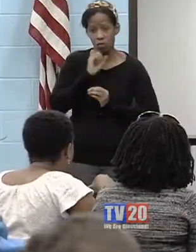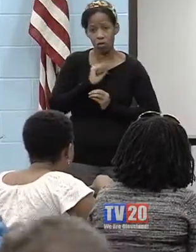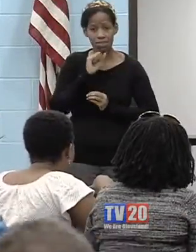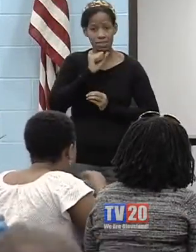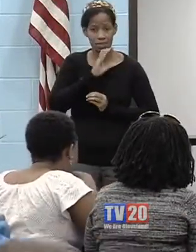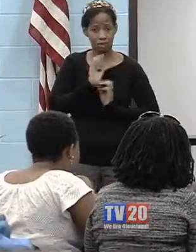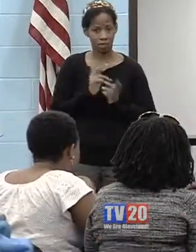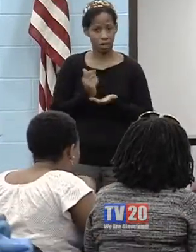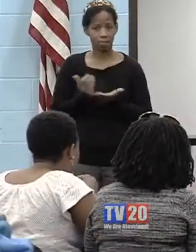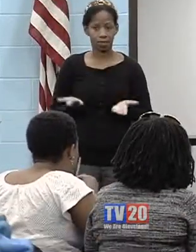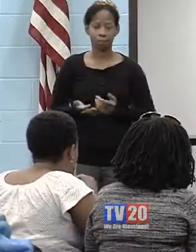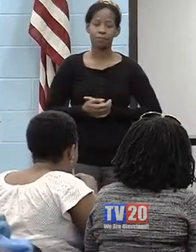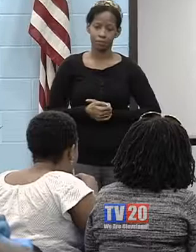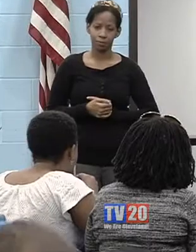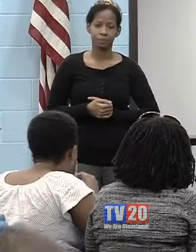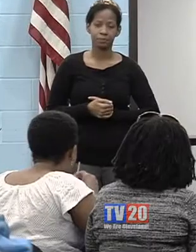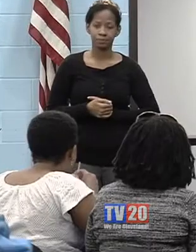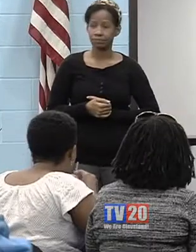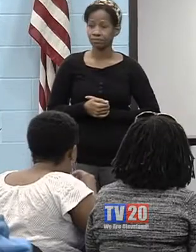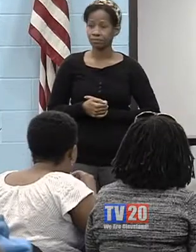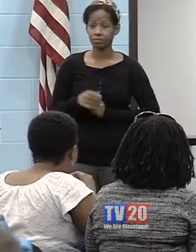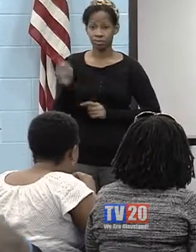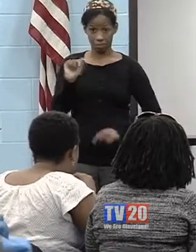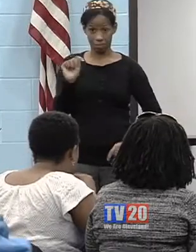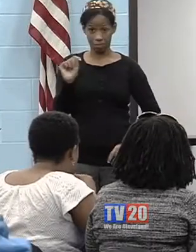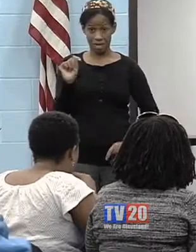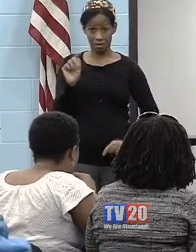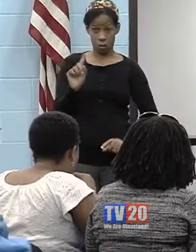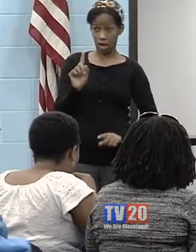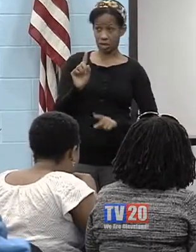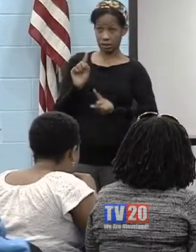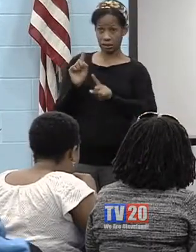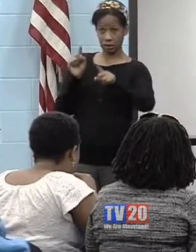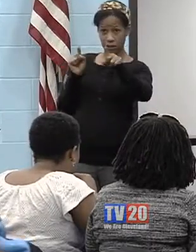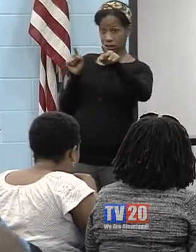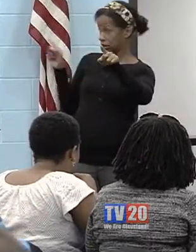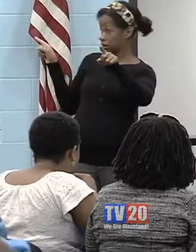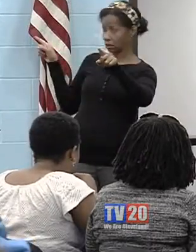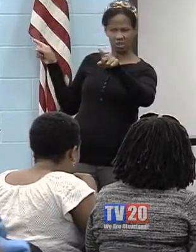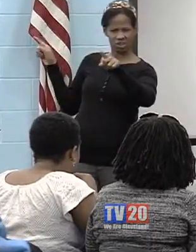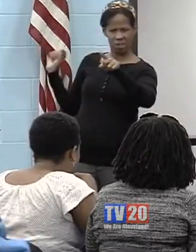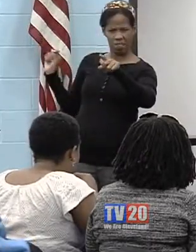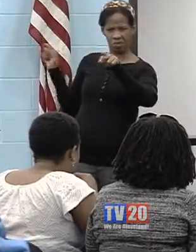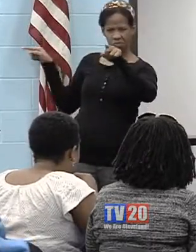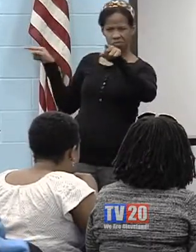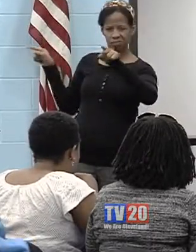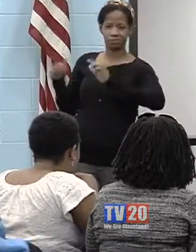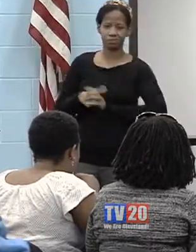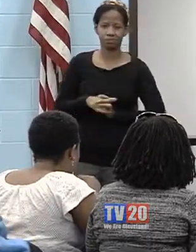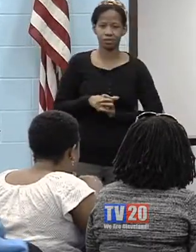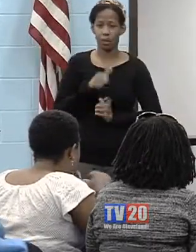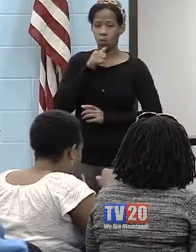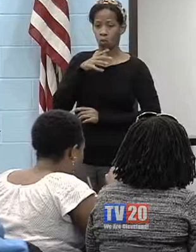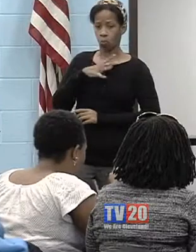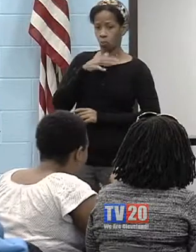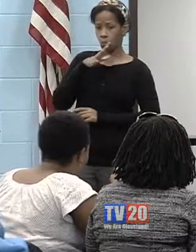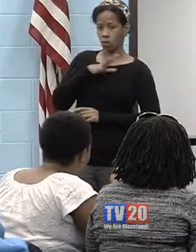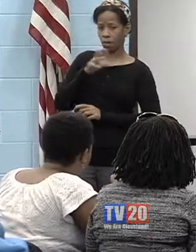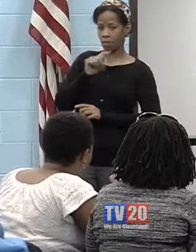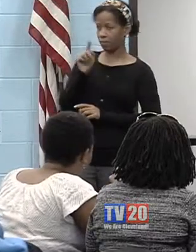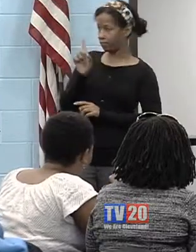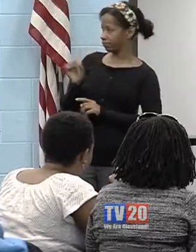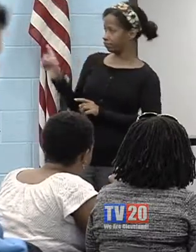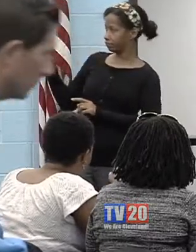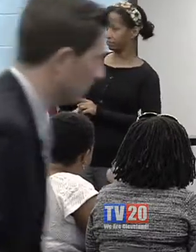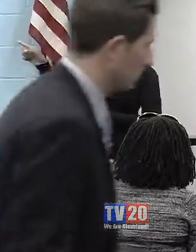items as we begin. First, restrooms are located on either side of this room. Women's restroom is behind